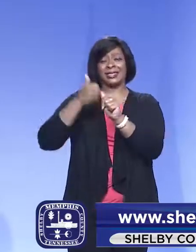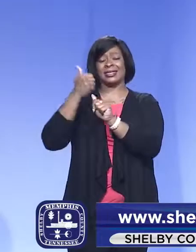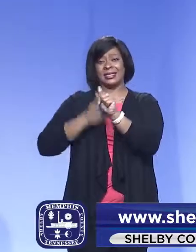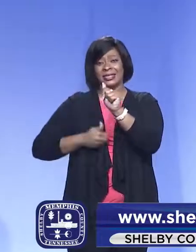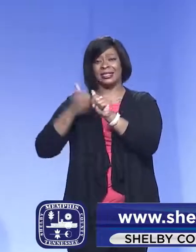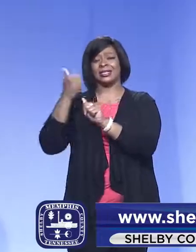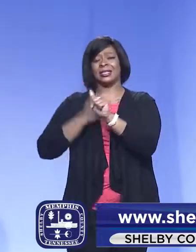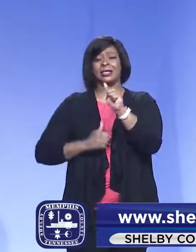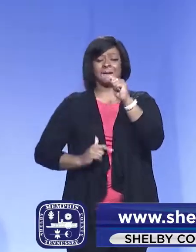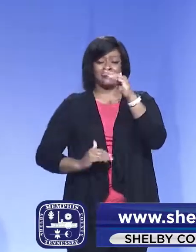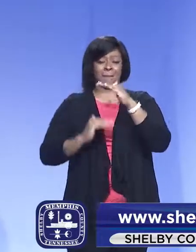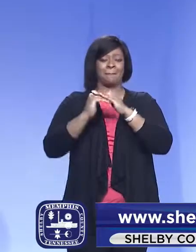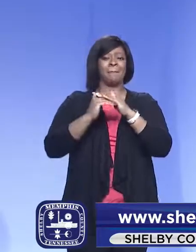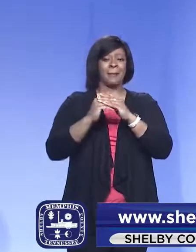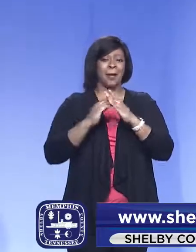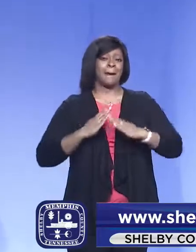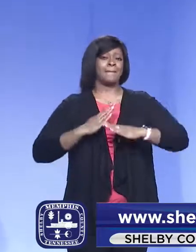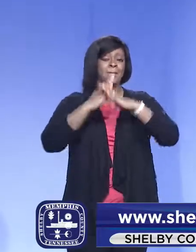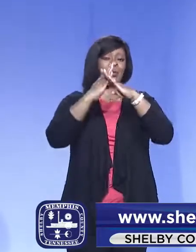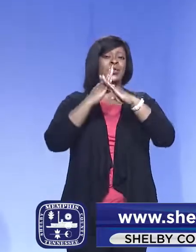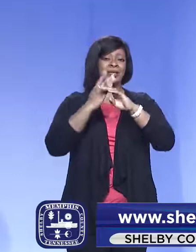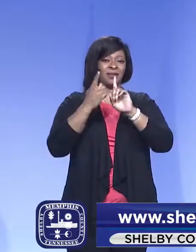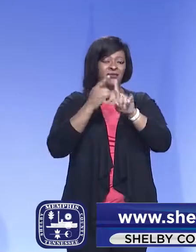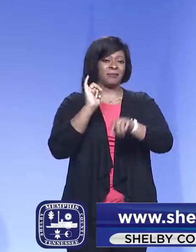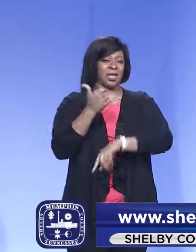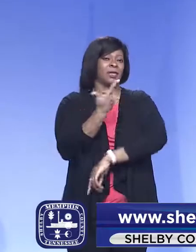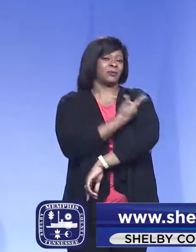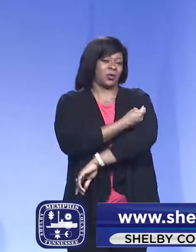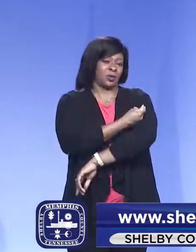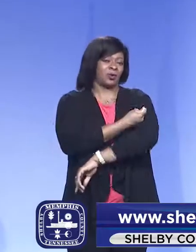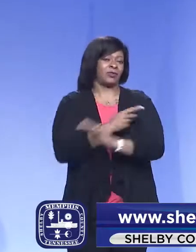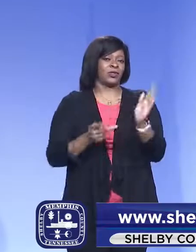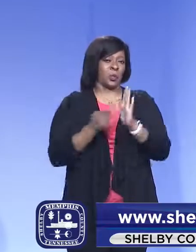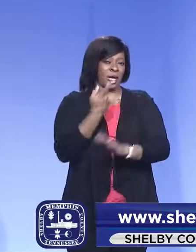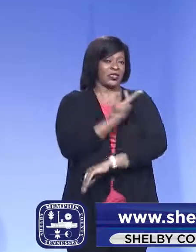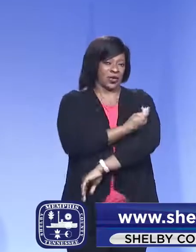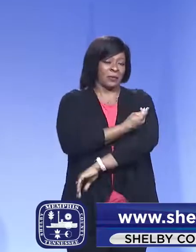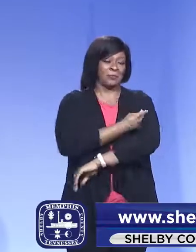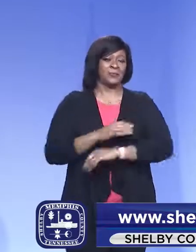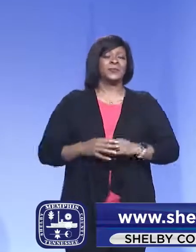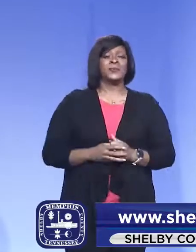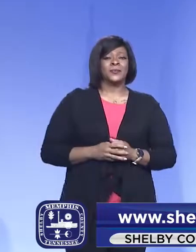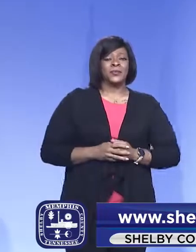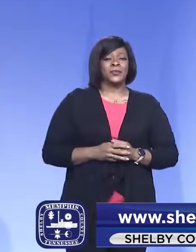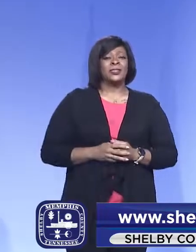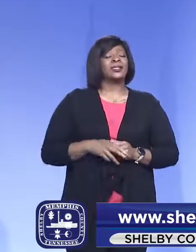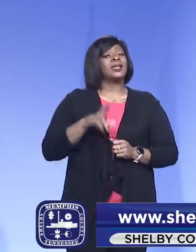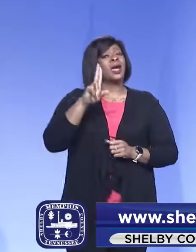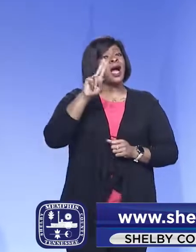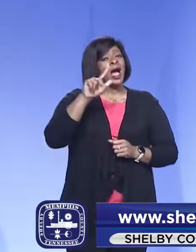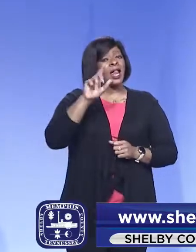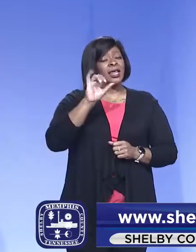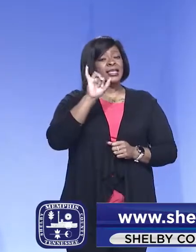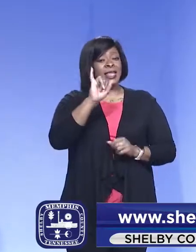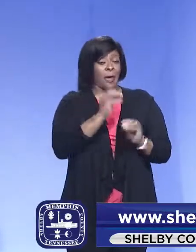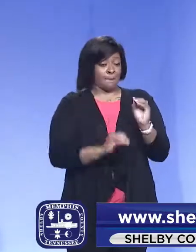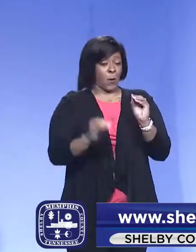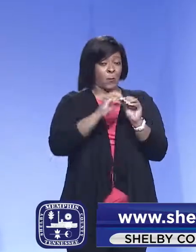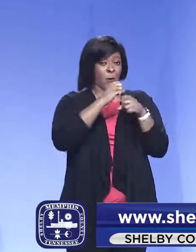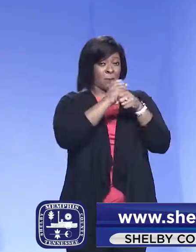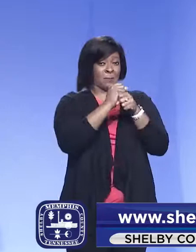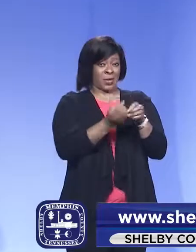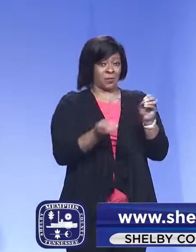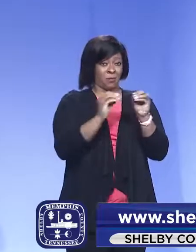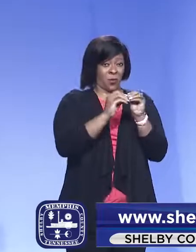immunity, given the double dose requirement. So unless supply opens up a little